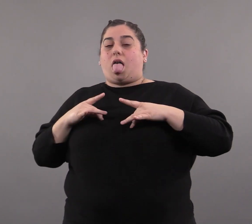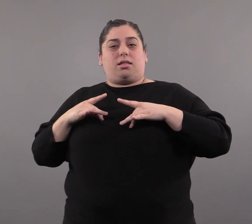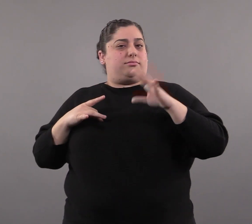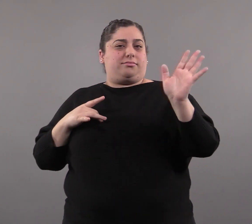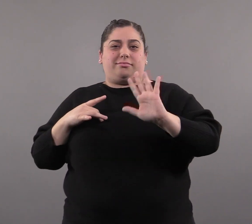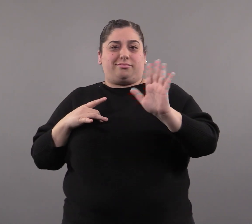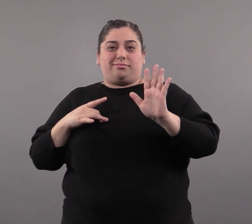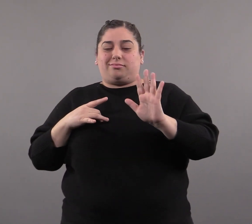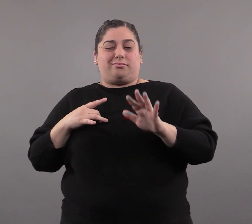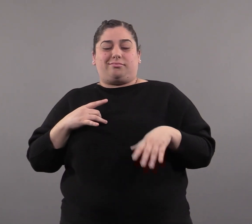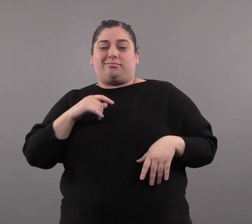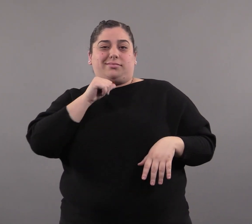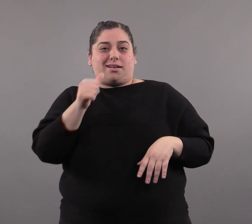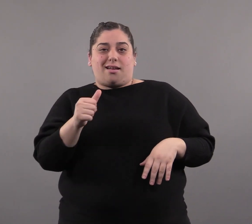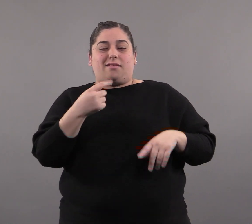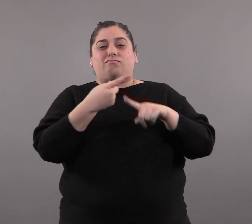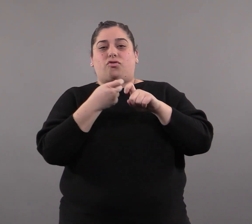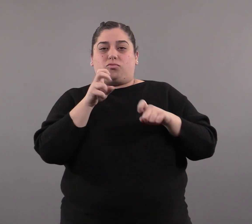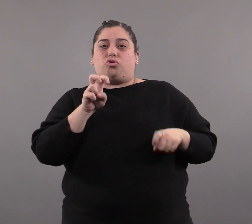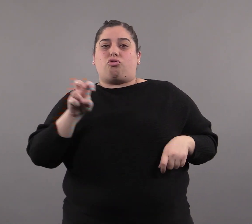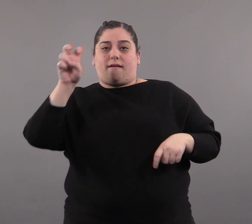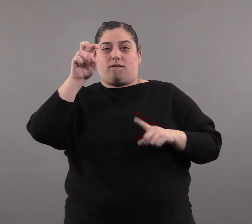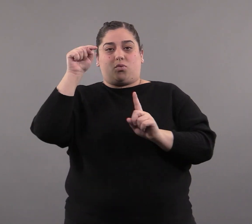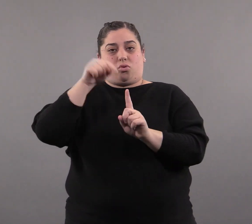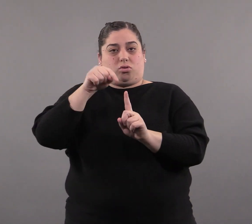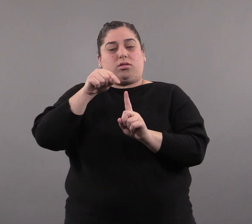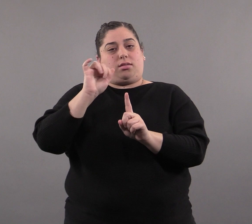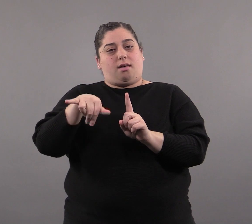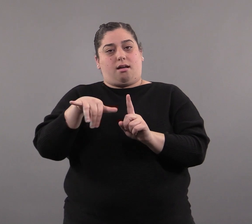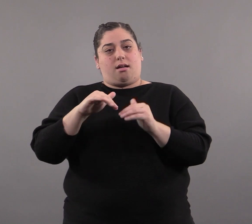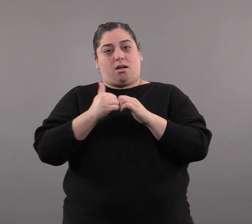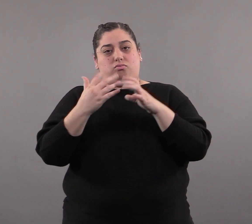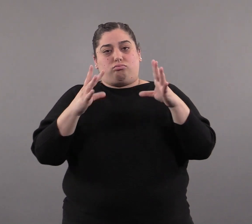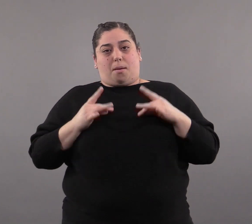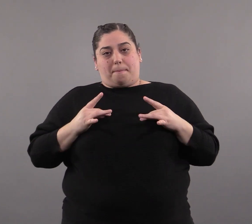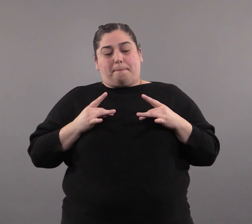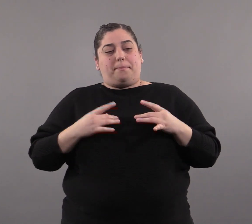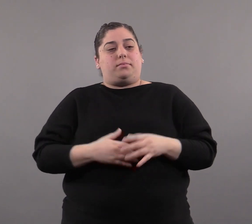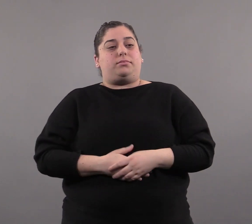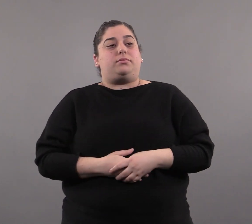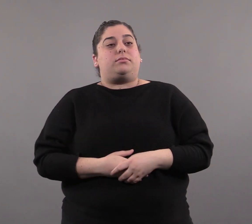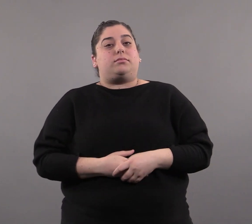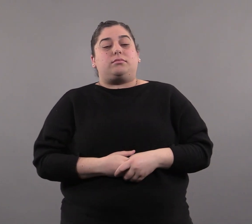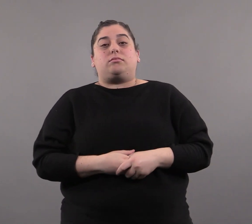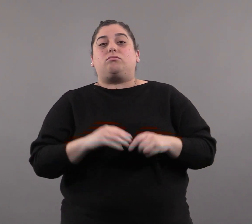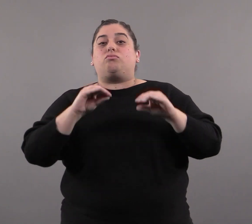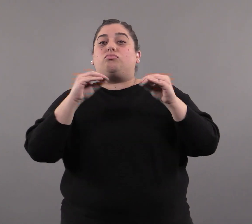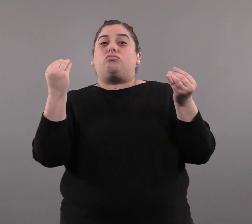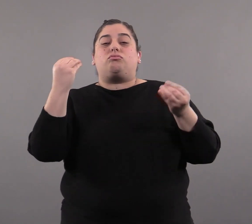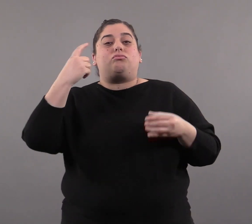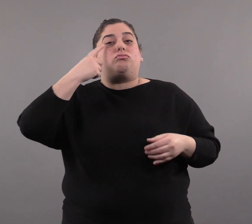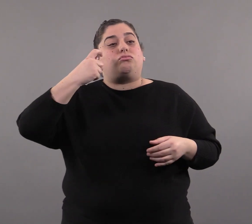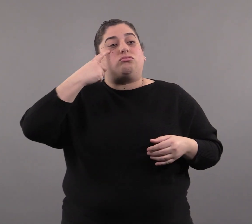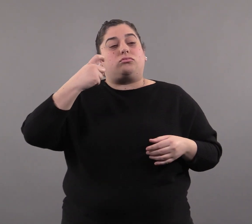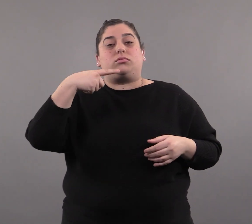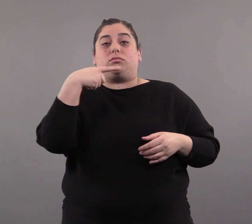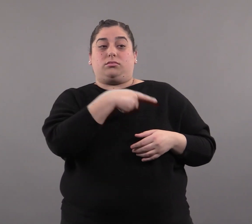and raise suspicion without there being any travel history, without there being any